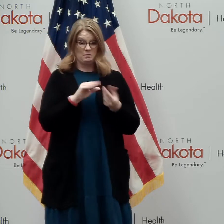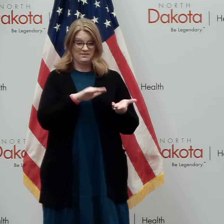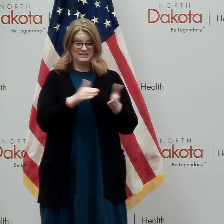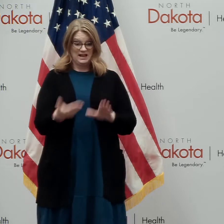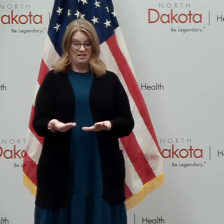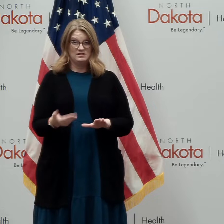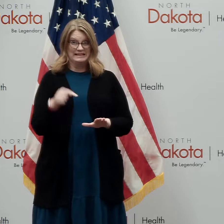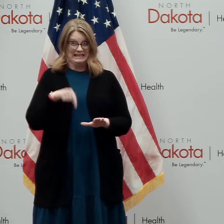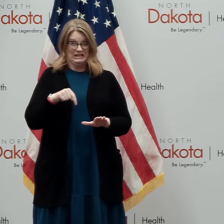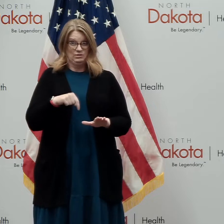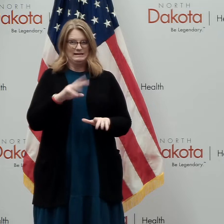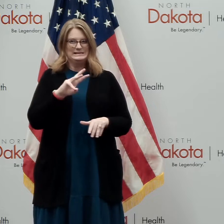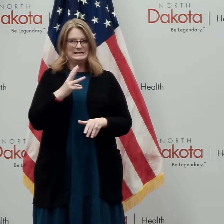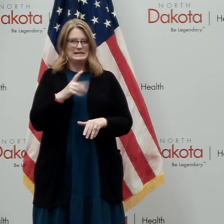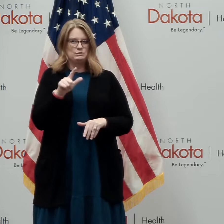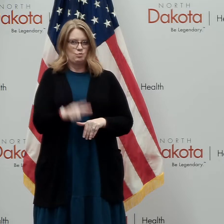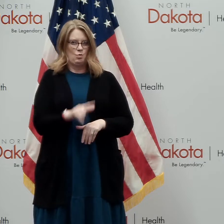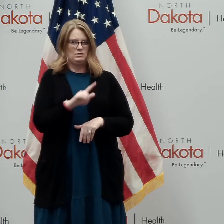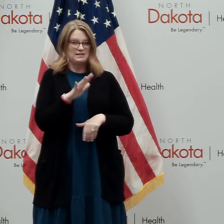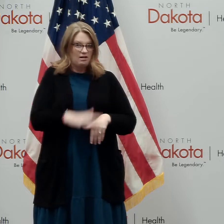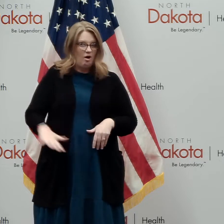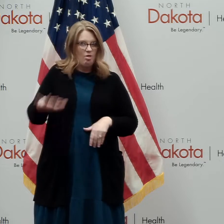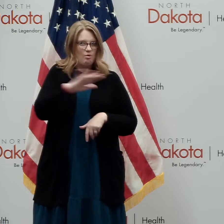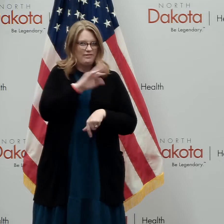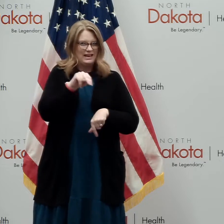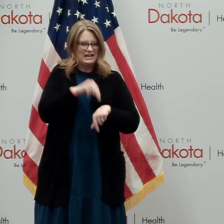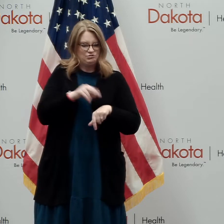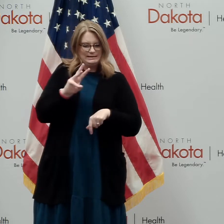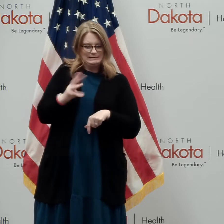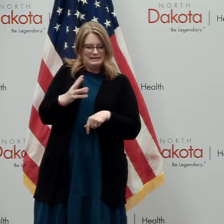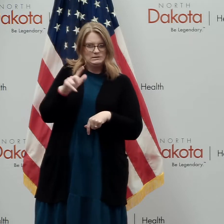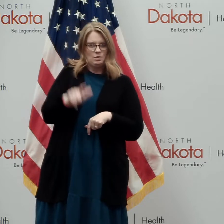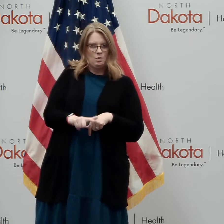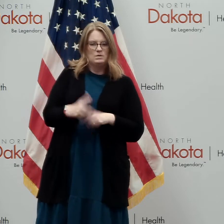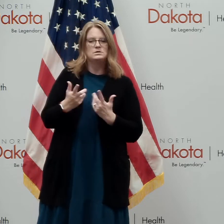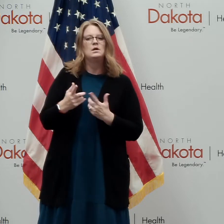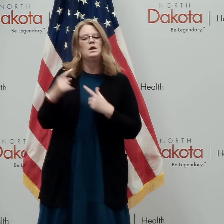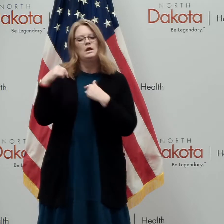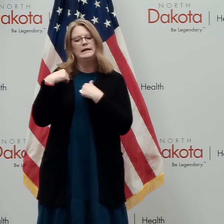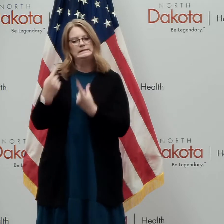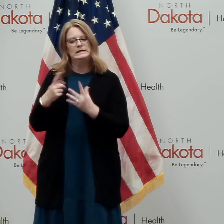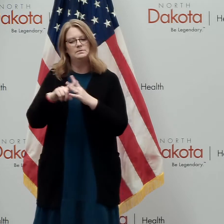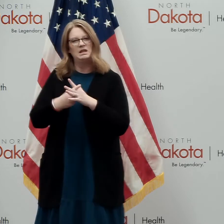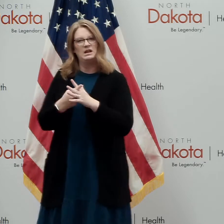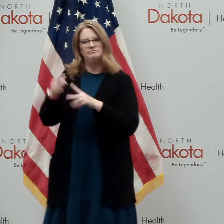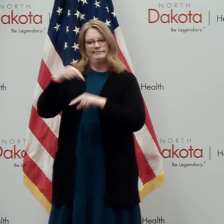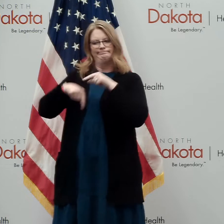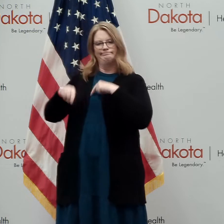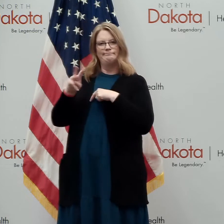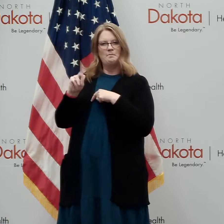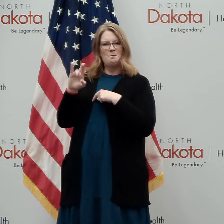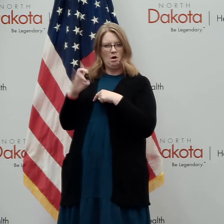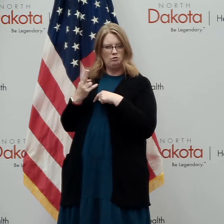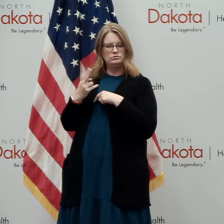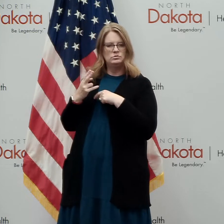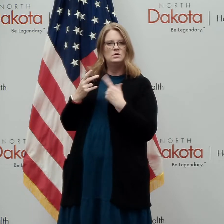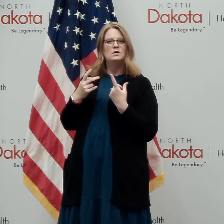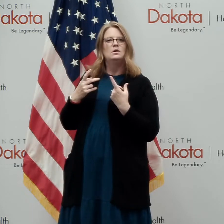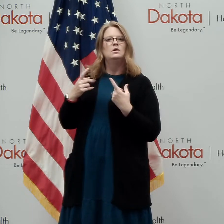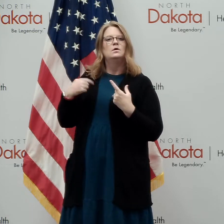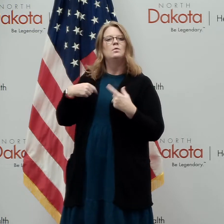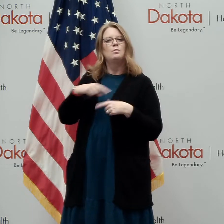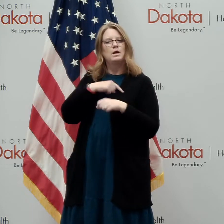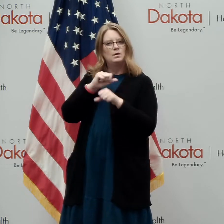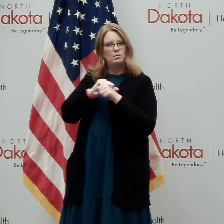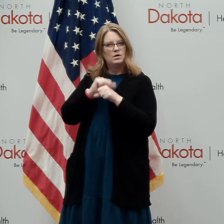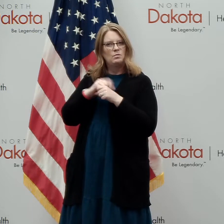nation. Number two, since the very beginning, all the way back to March, one of the things that we were working to do was